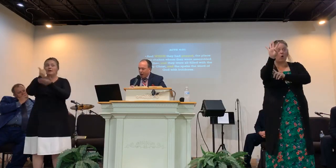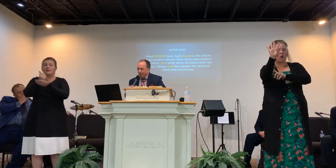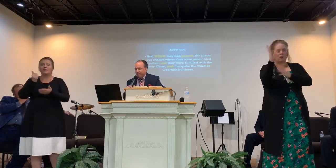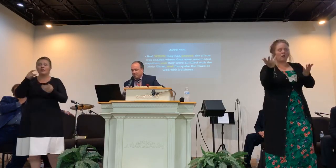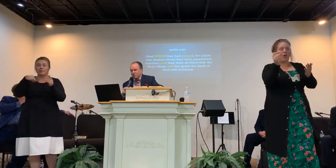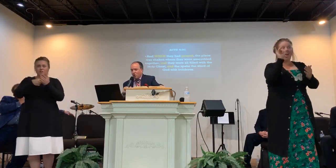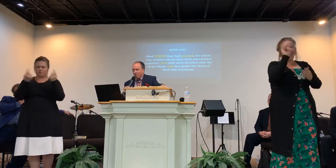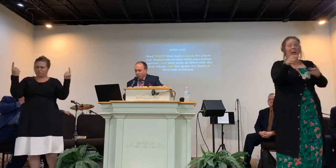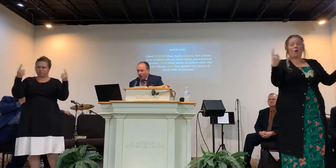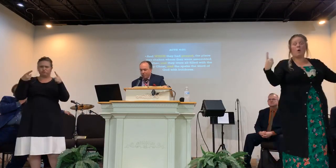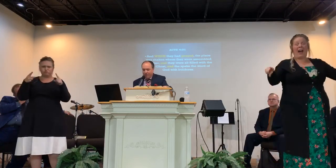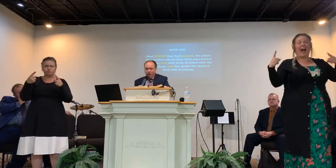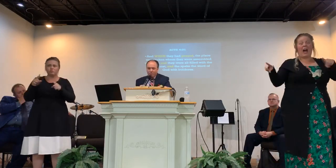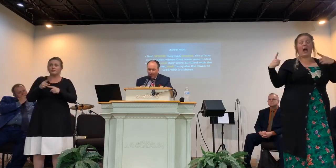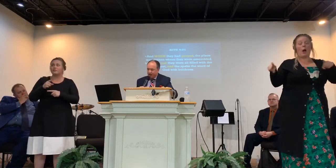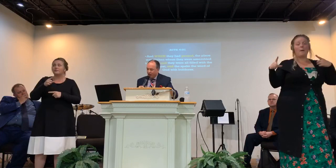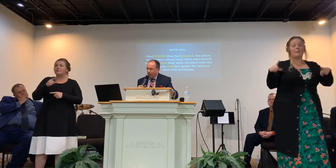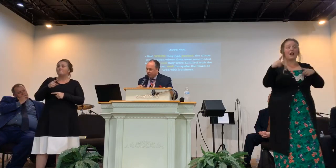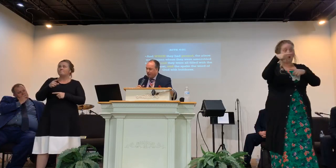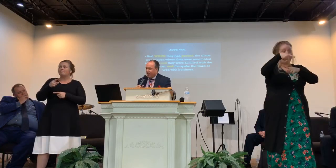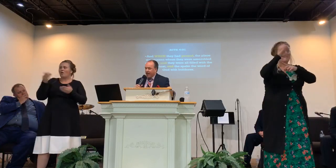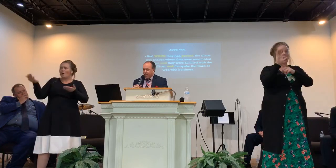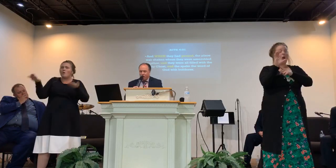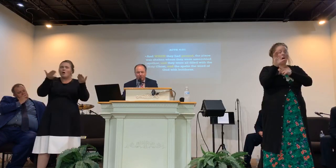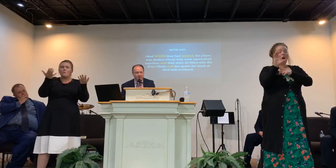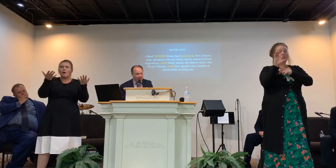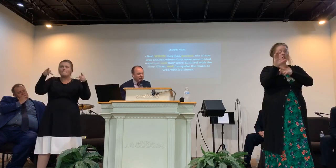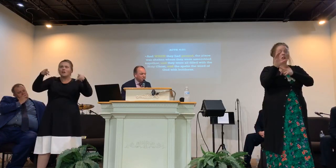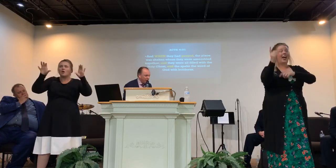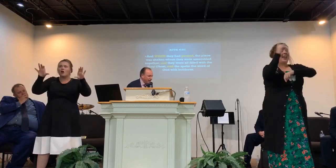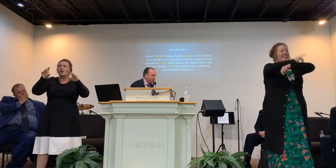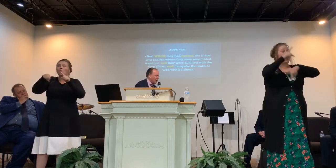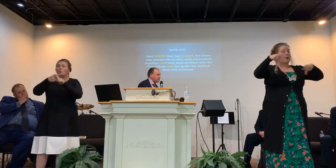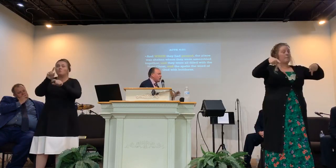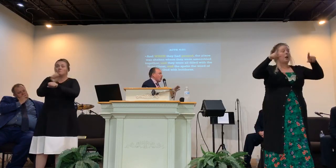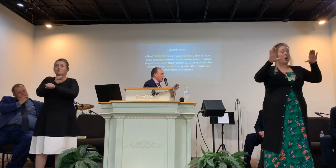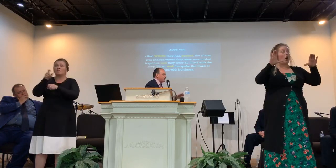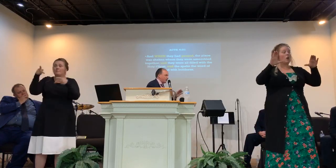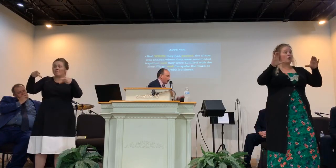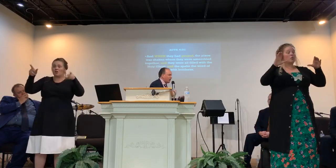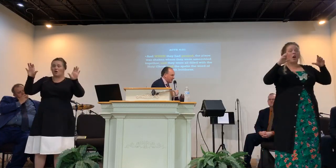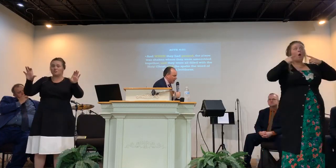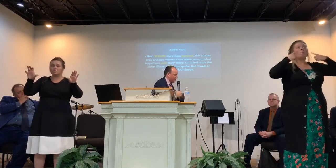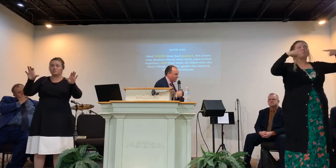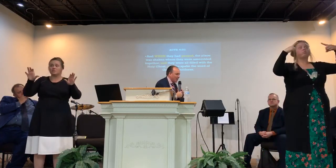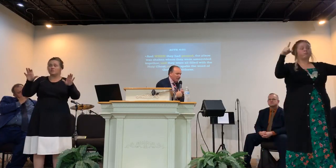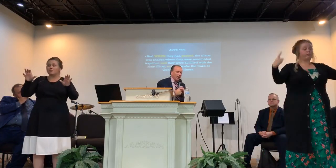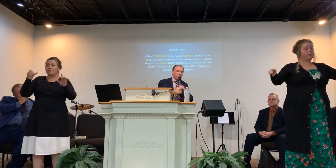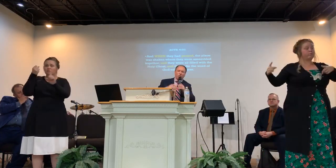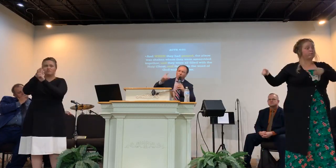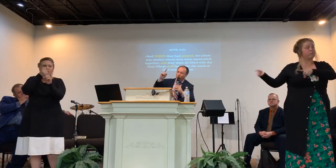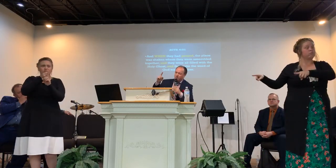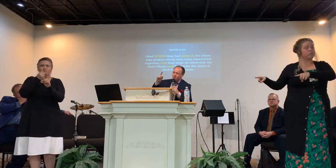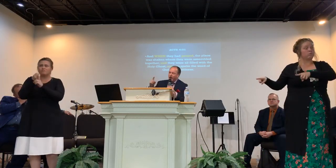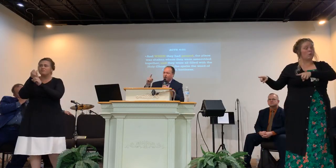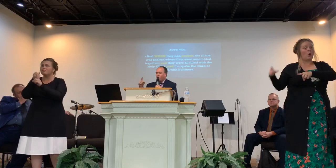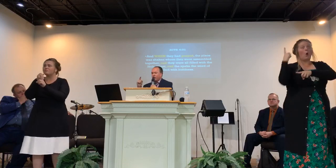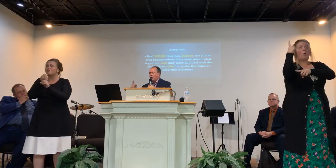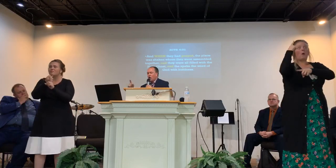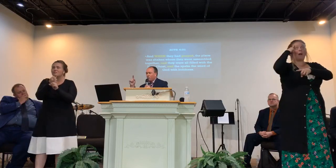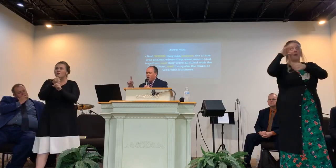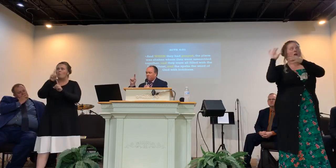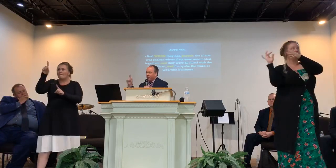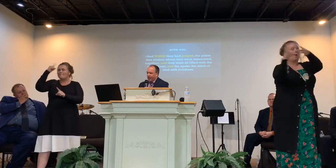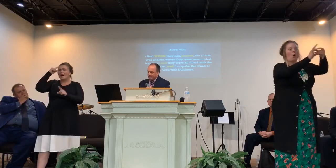is what happened. This is what brought about Pentecost. And when the day of Pentecost was fully come. They were with one mind,